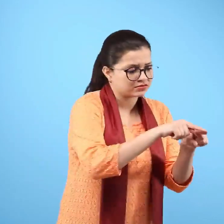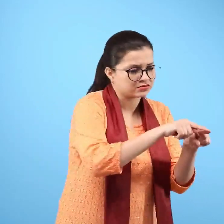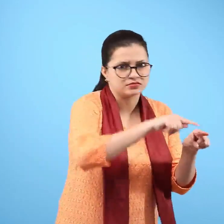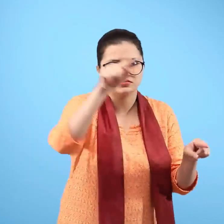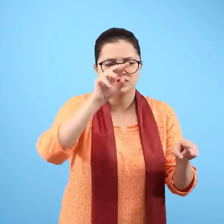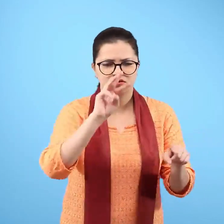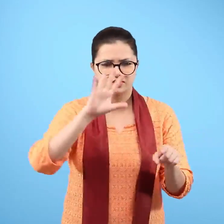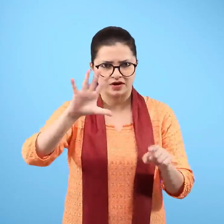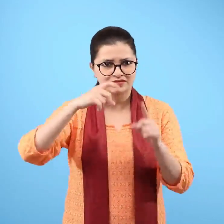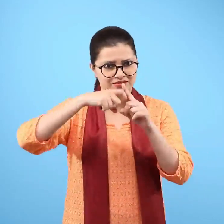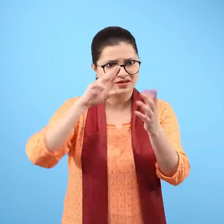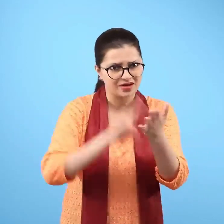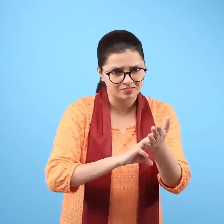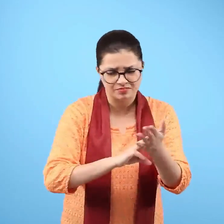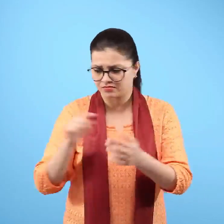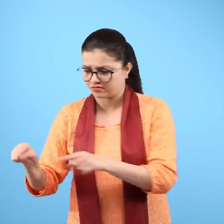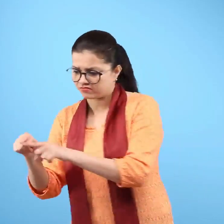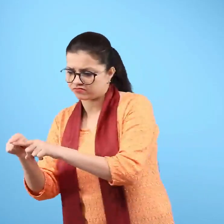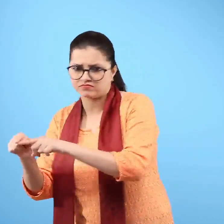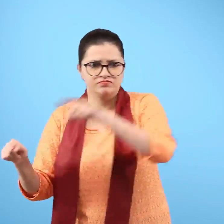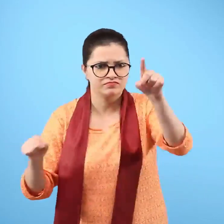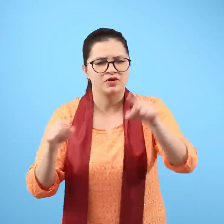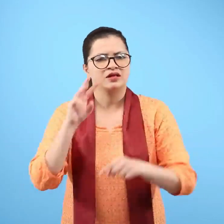and Dhoklabad. Where do you think it can be?